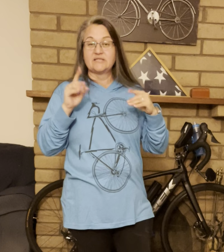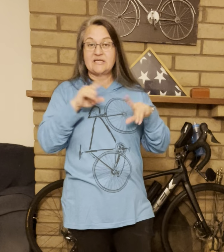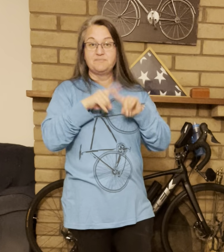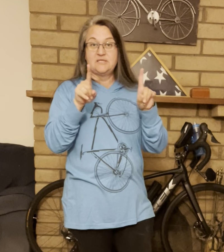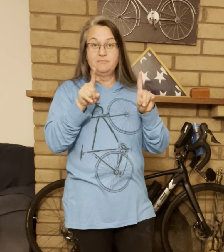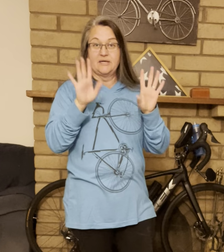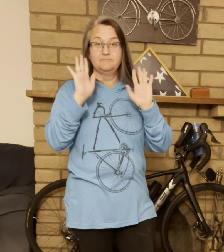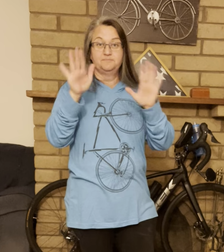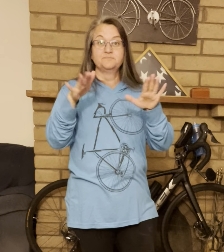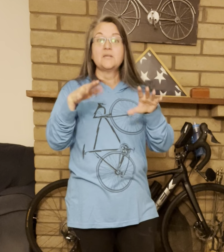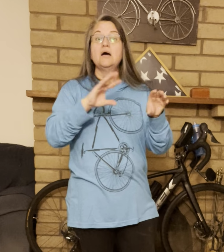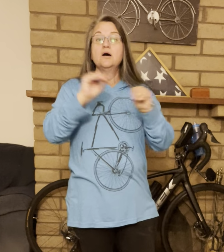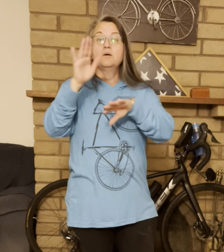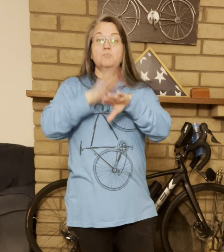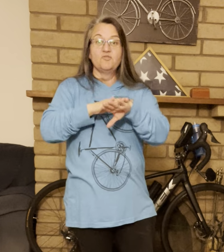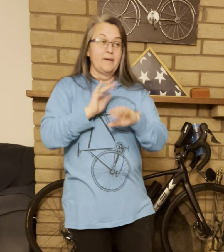accept it, but move on.